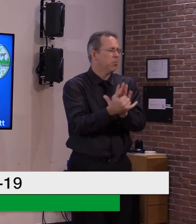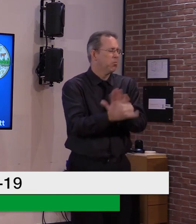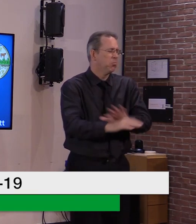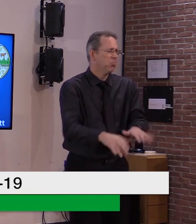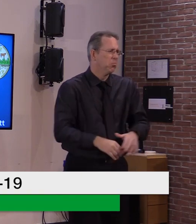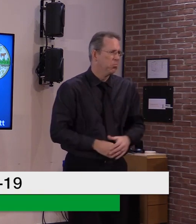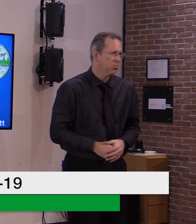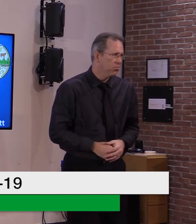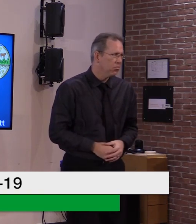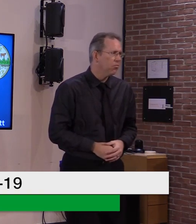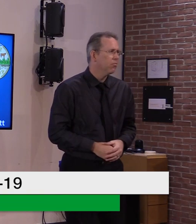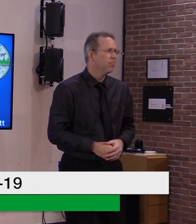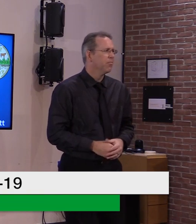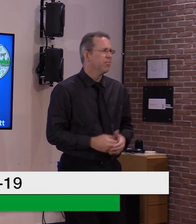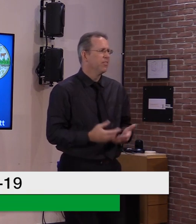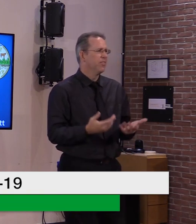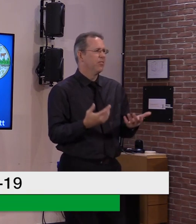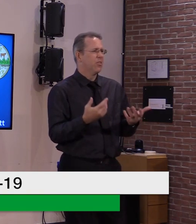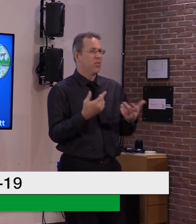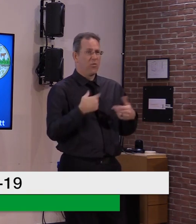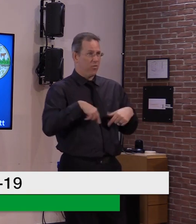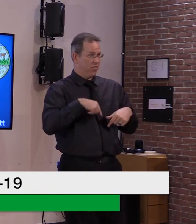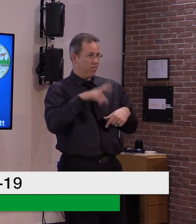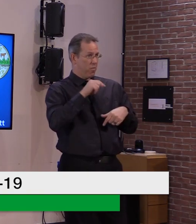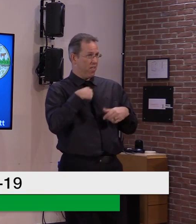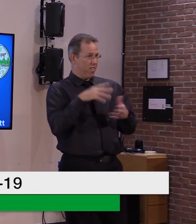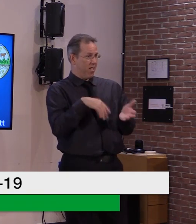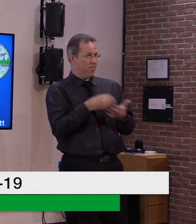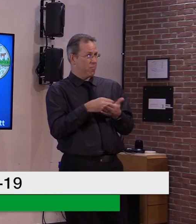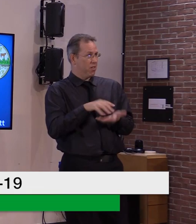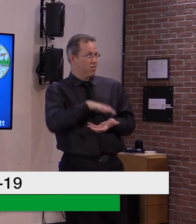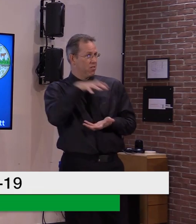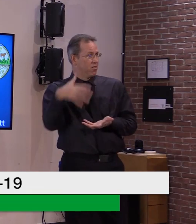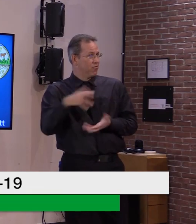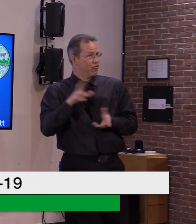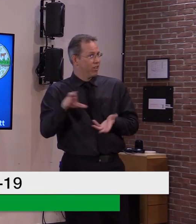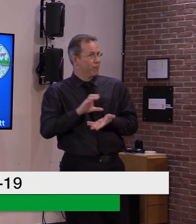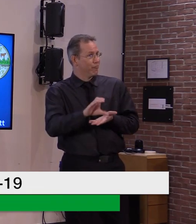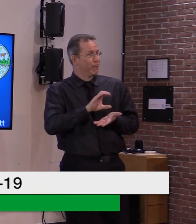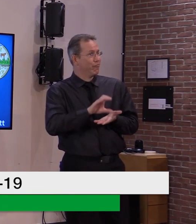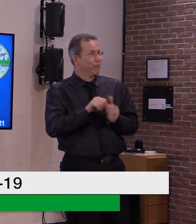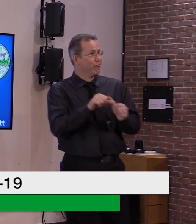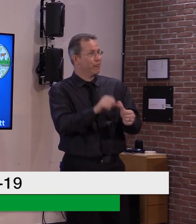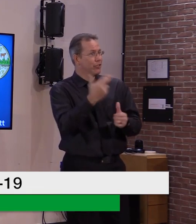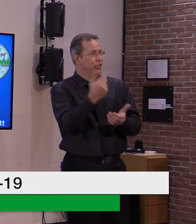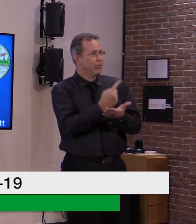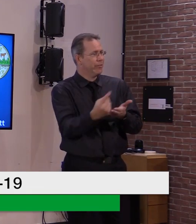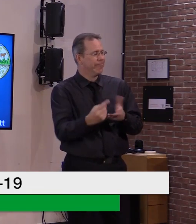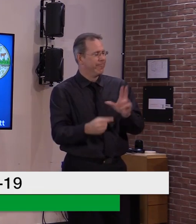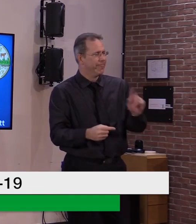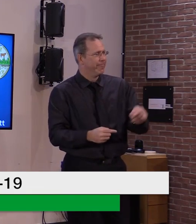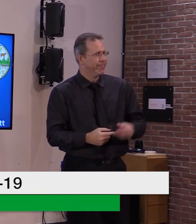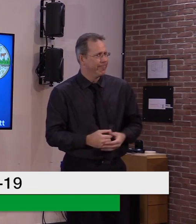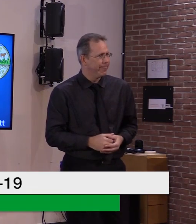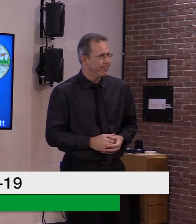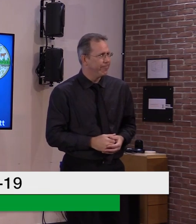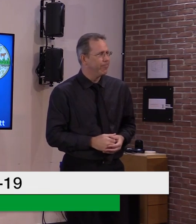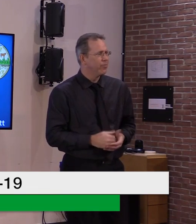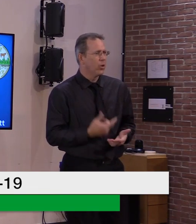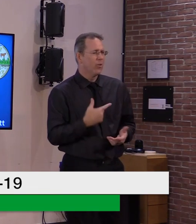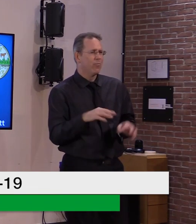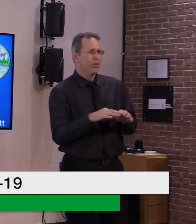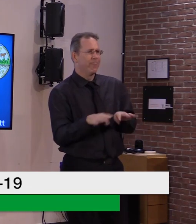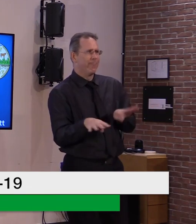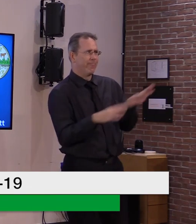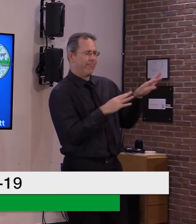state and that's why it's so important that um you know uh members of the federal level uh act as quickly as possible